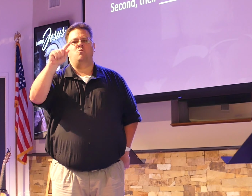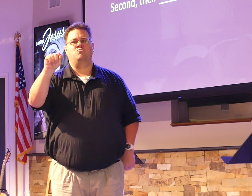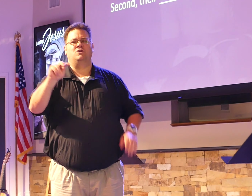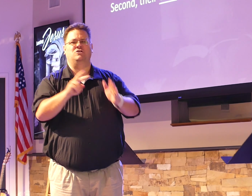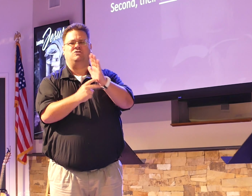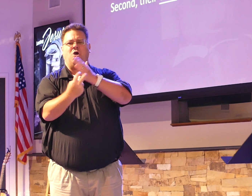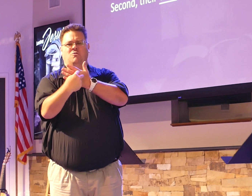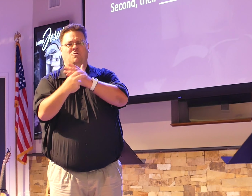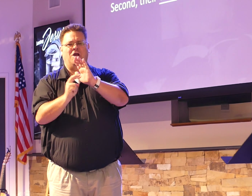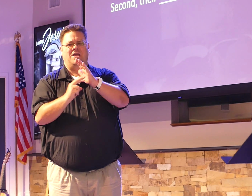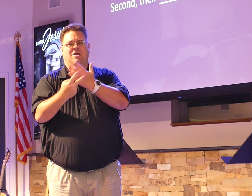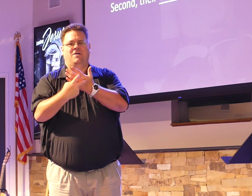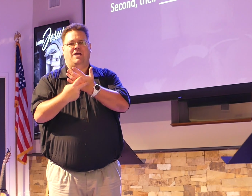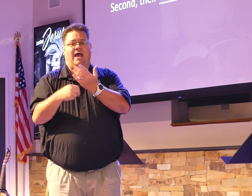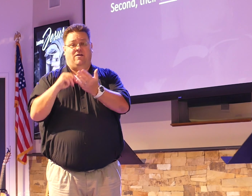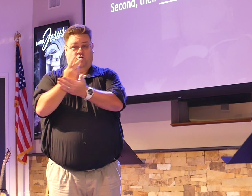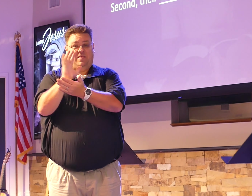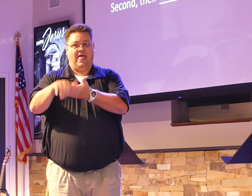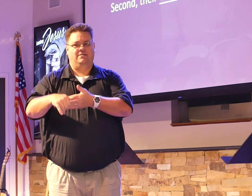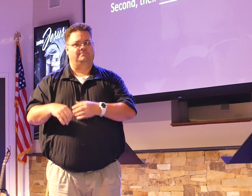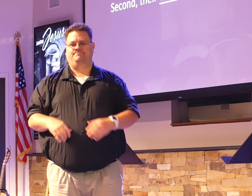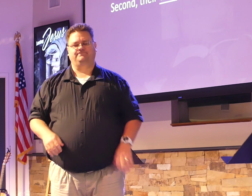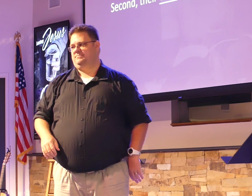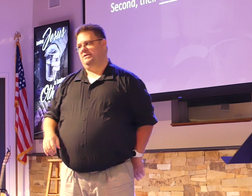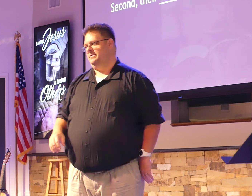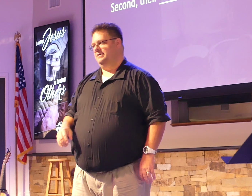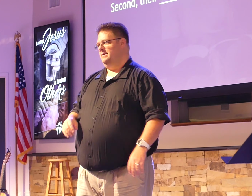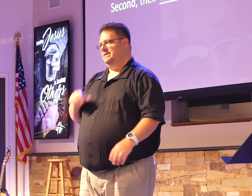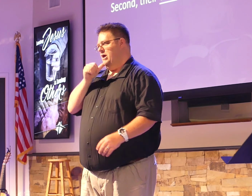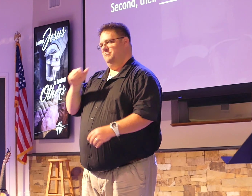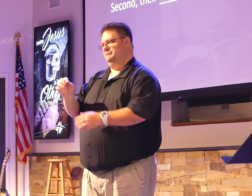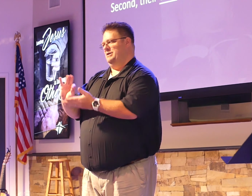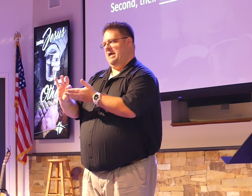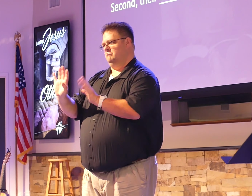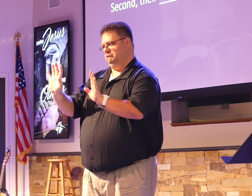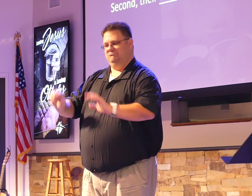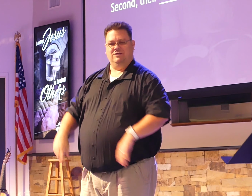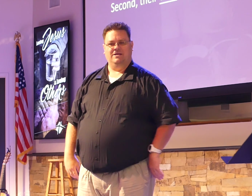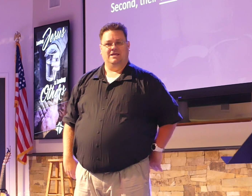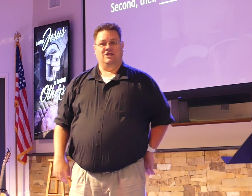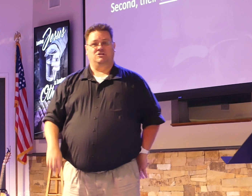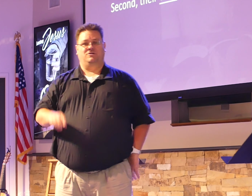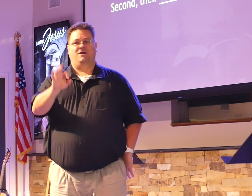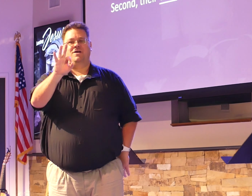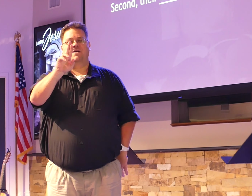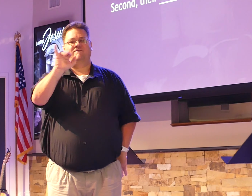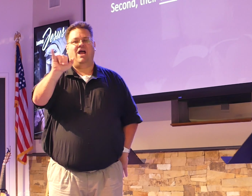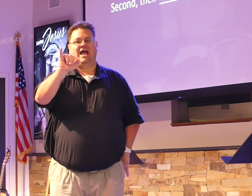So in Christian love and charity, she hit me over the head with a frying pan. She